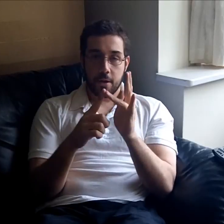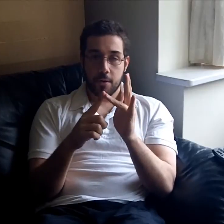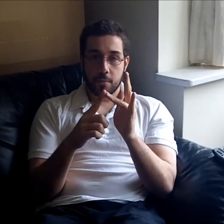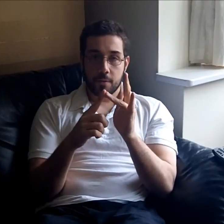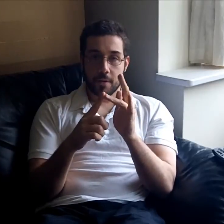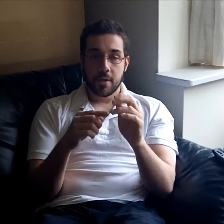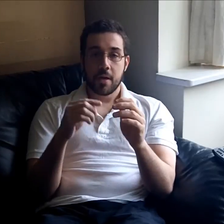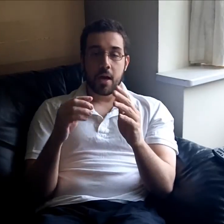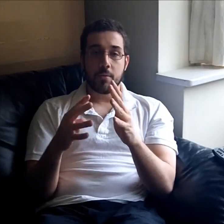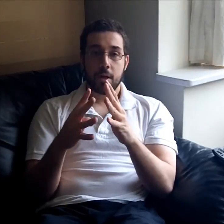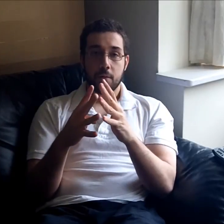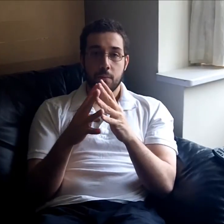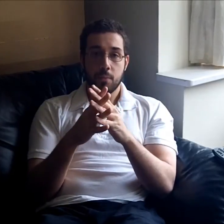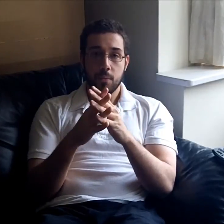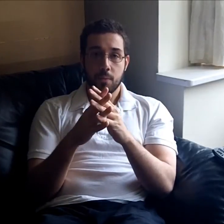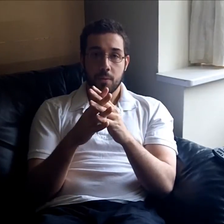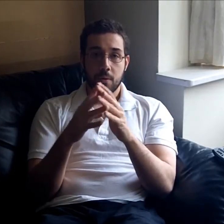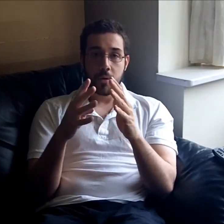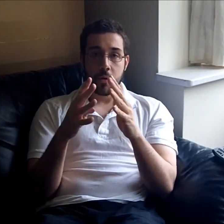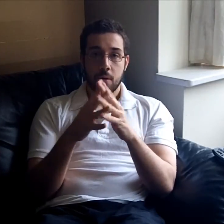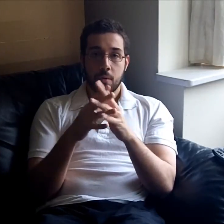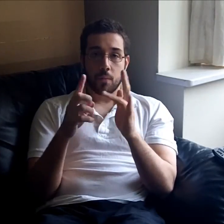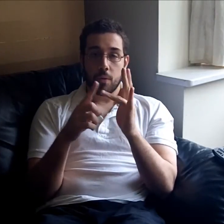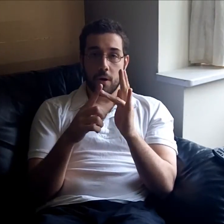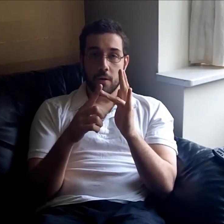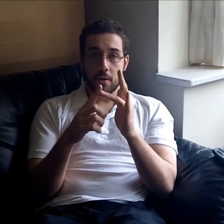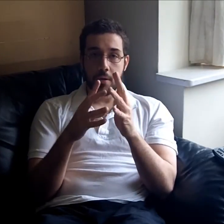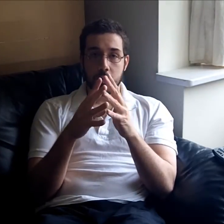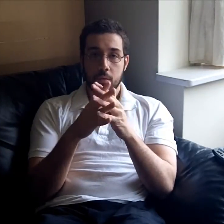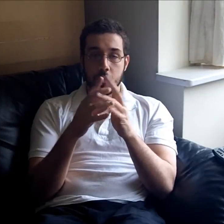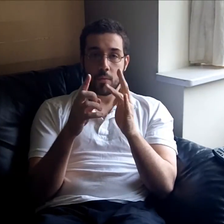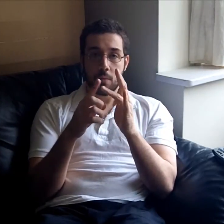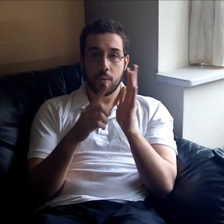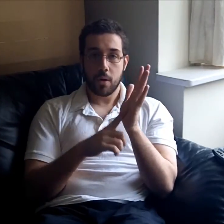O, I will go w, wa, wal,